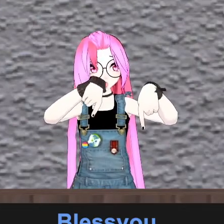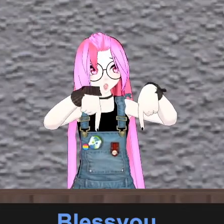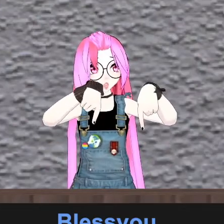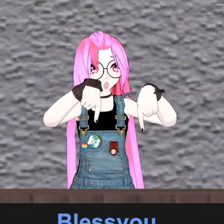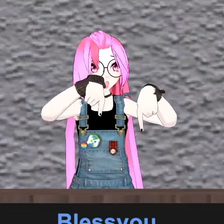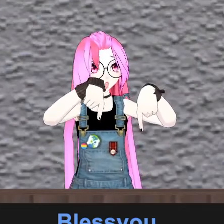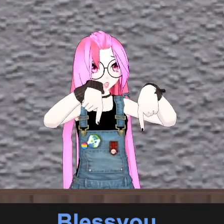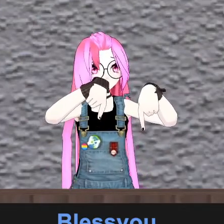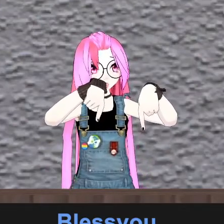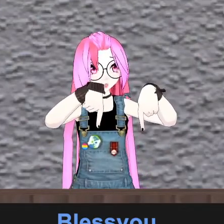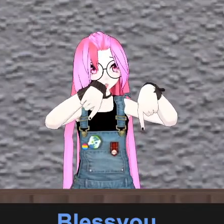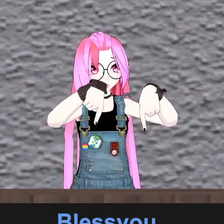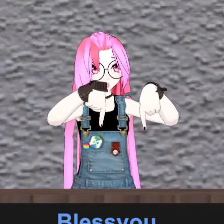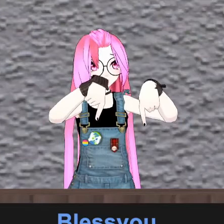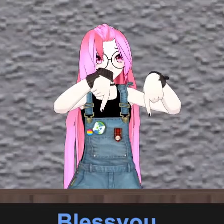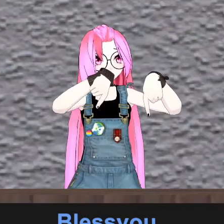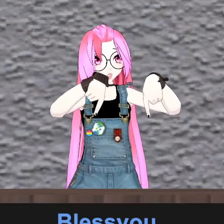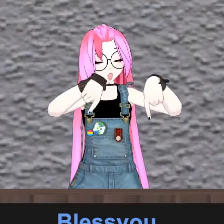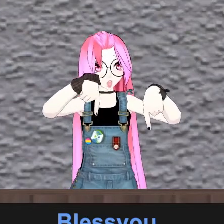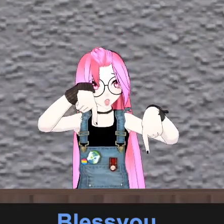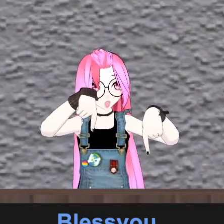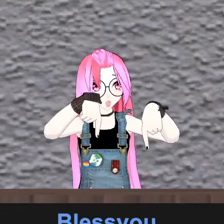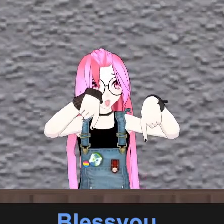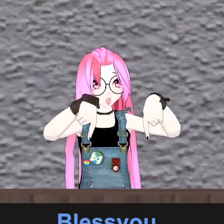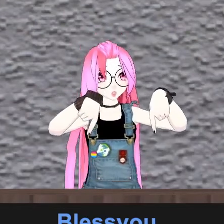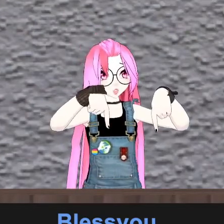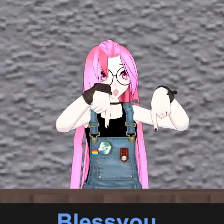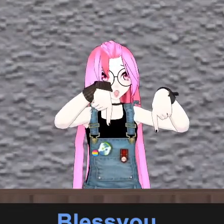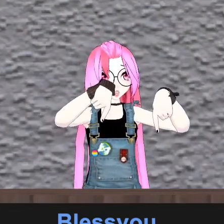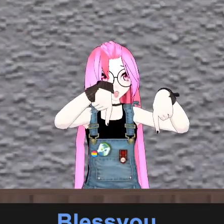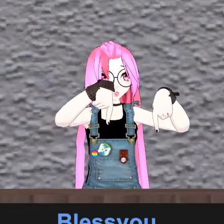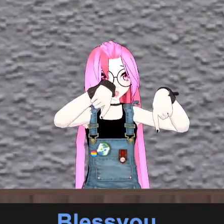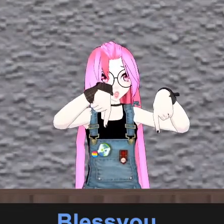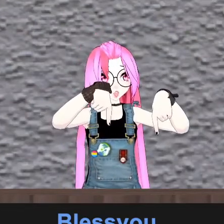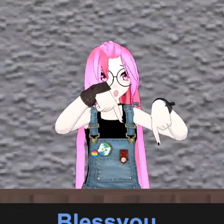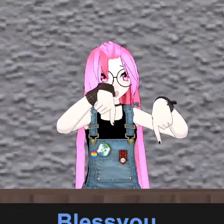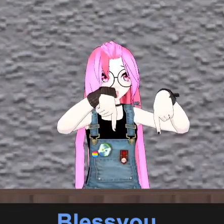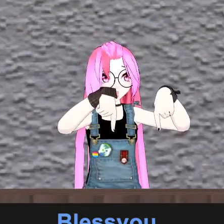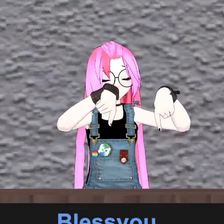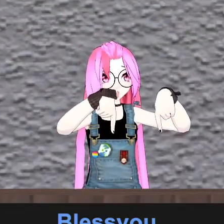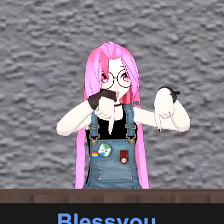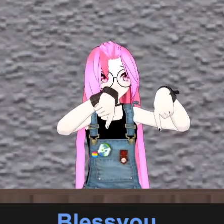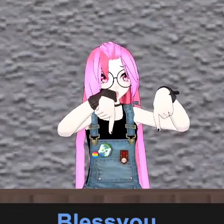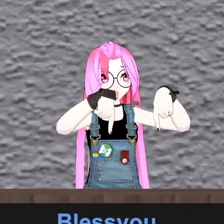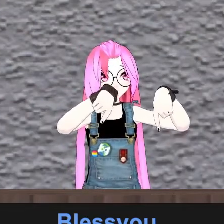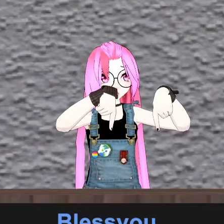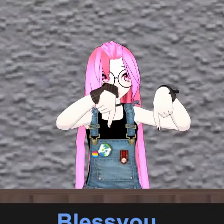for anxiety or stress. Is you're showing kind of like you can't stand up straight. Like you're so nervous that your legs are wiggling.